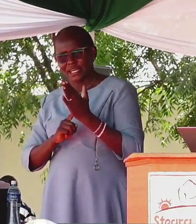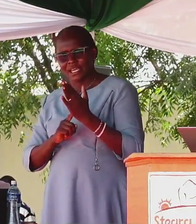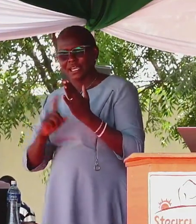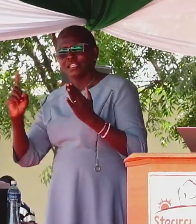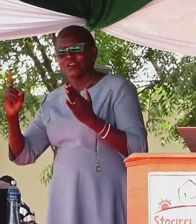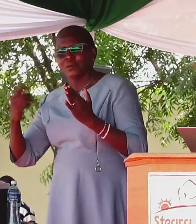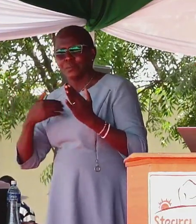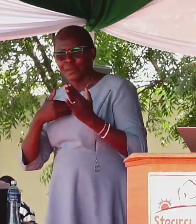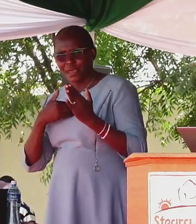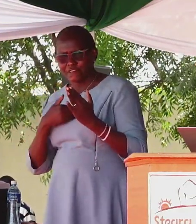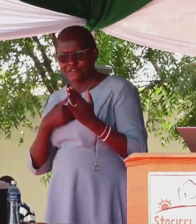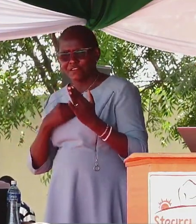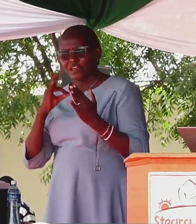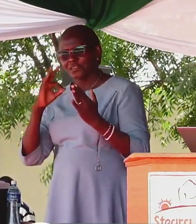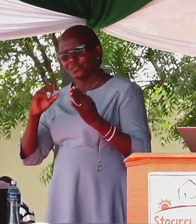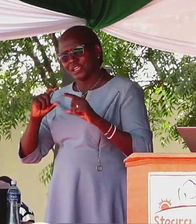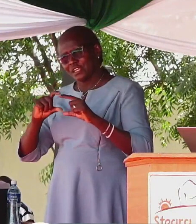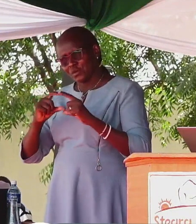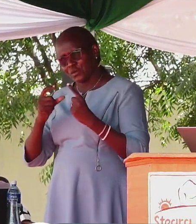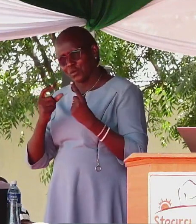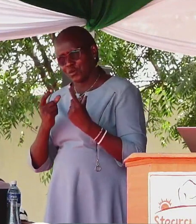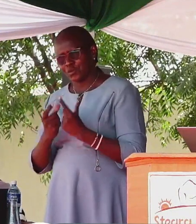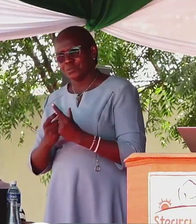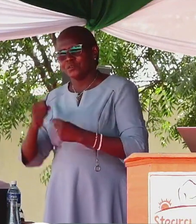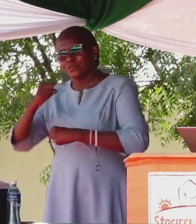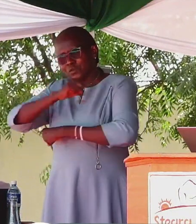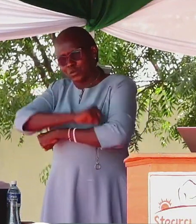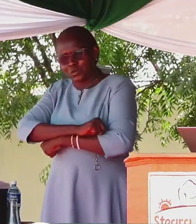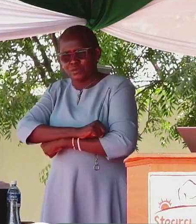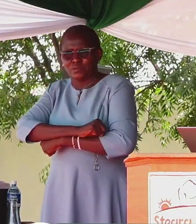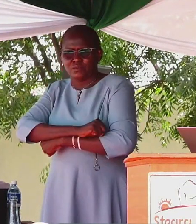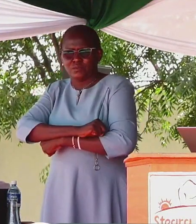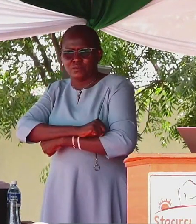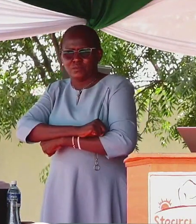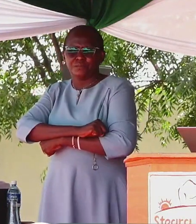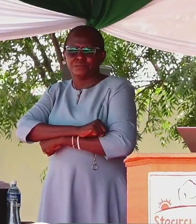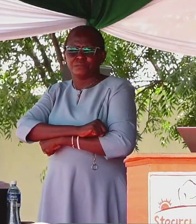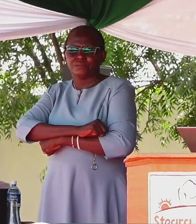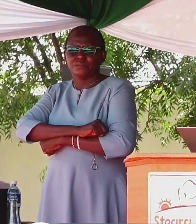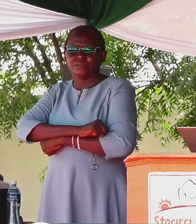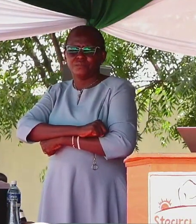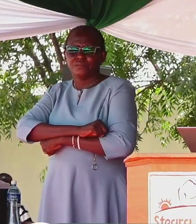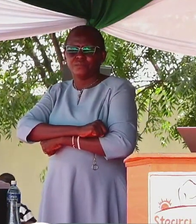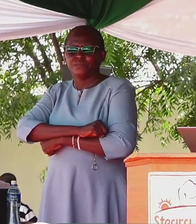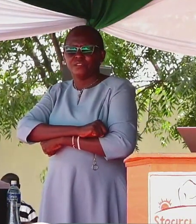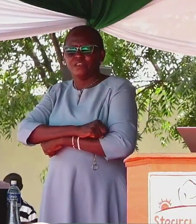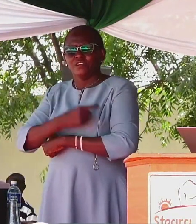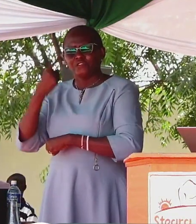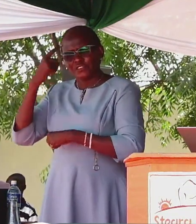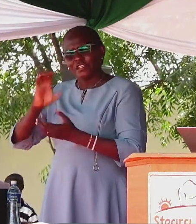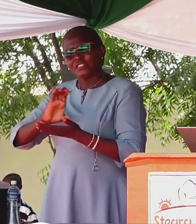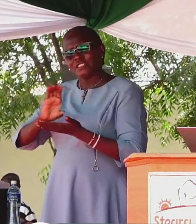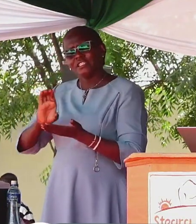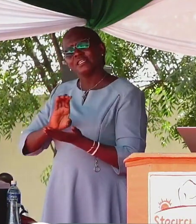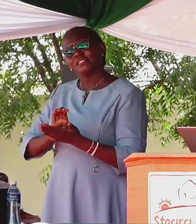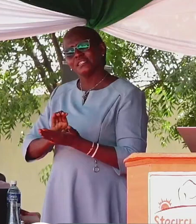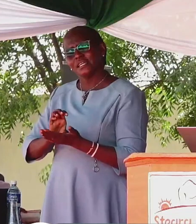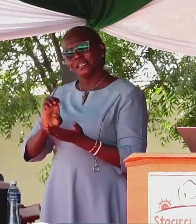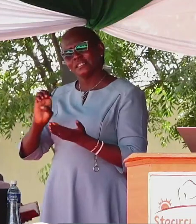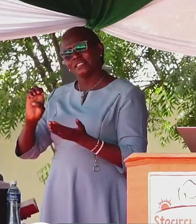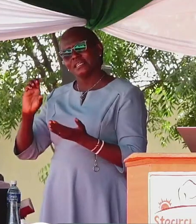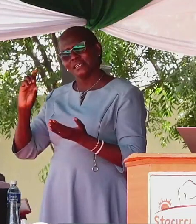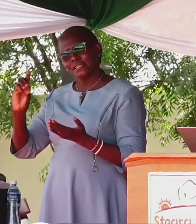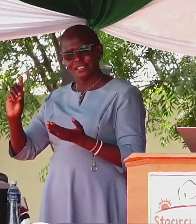have 3 types of schools. So for the ECD centers that